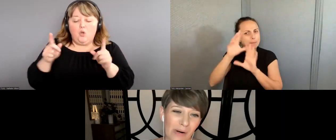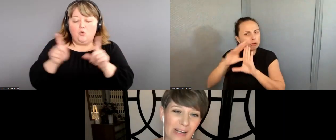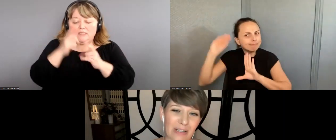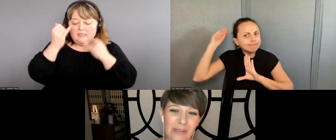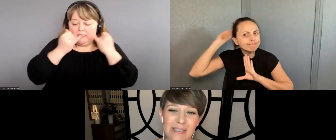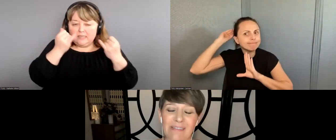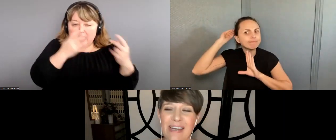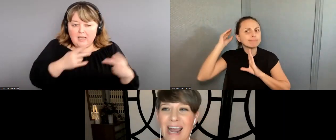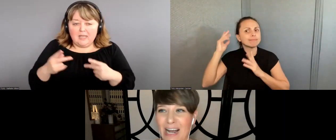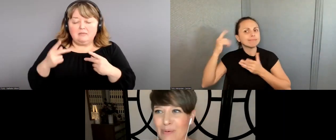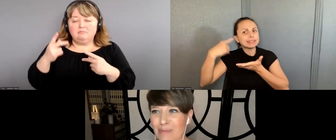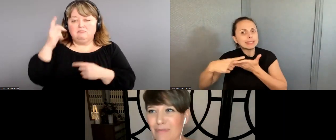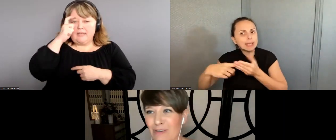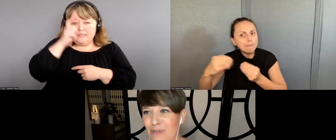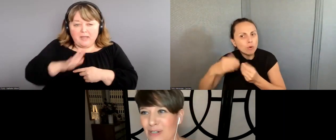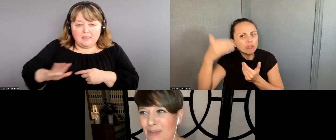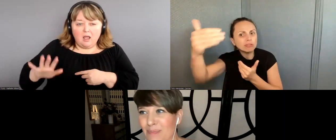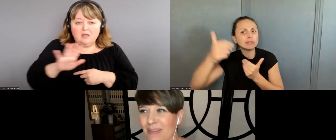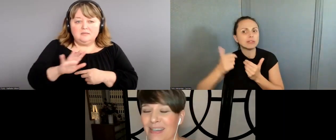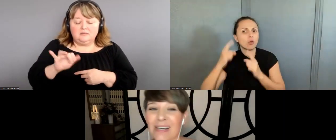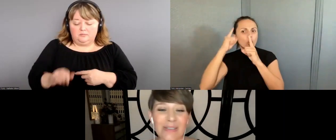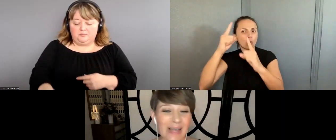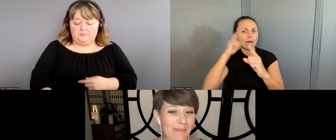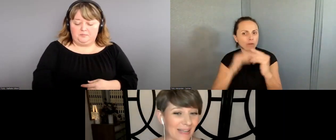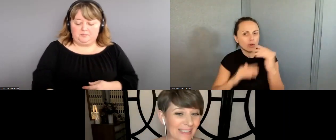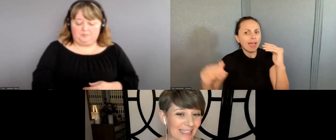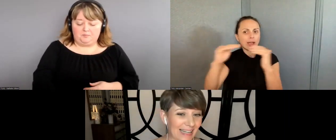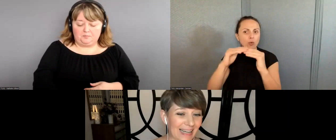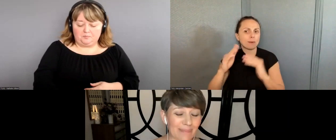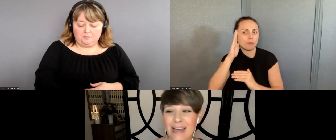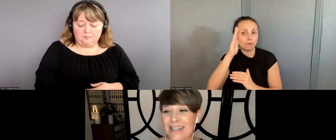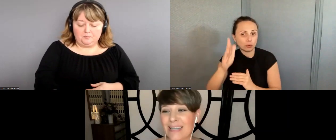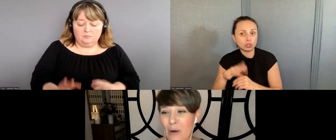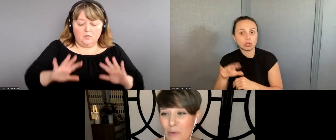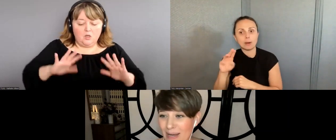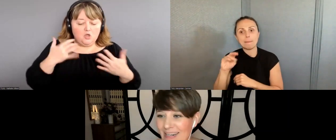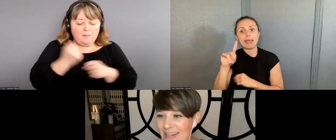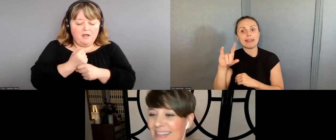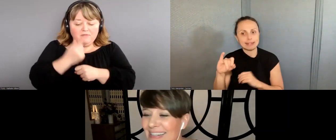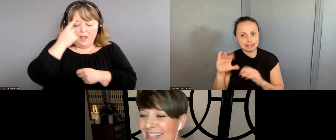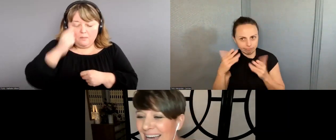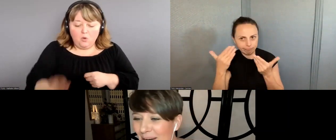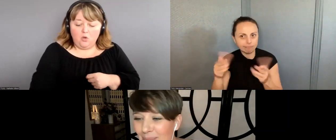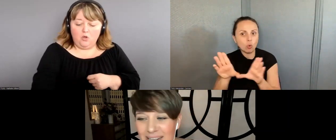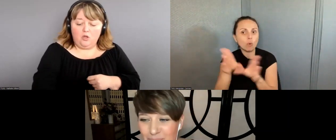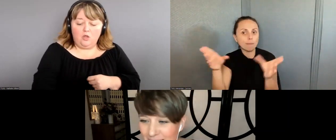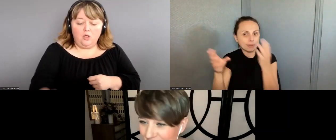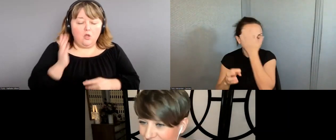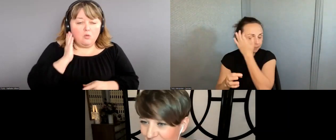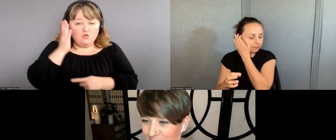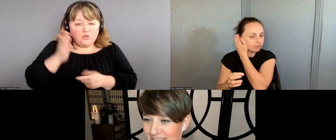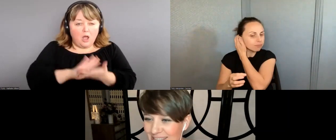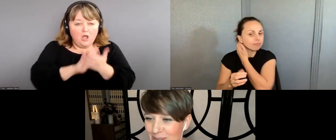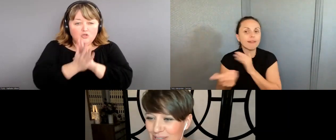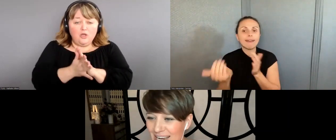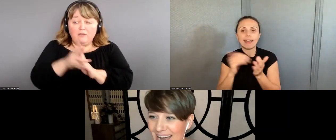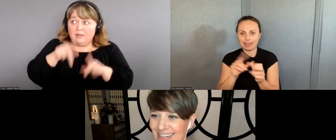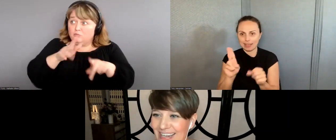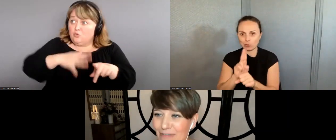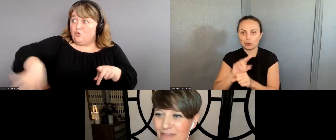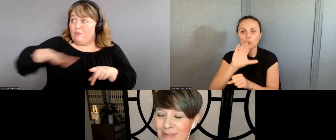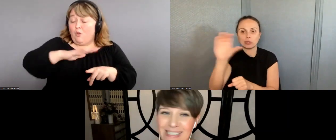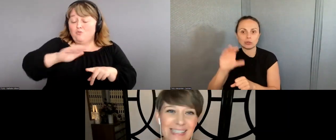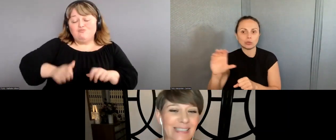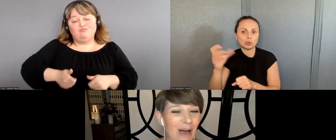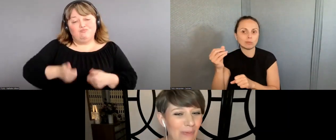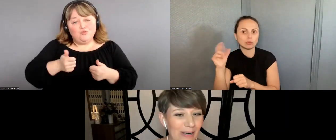a more inclusive and equitable future? So that Menti is open. Again, use the Zoom chat